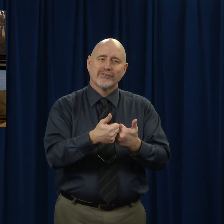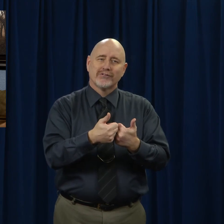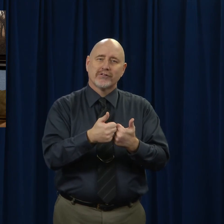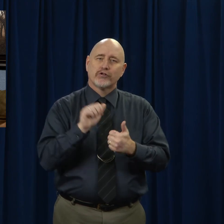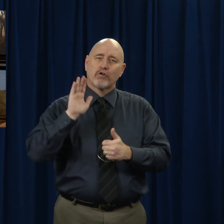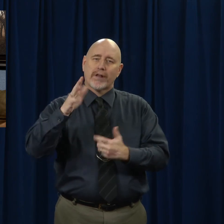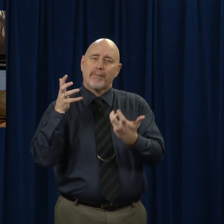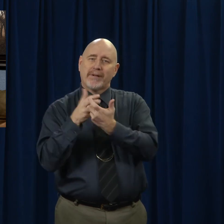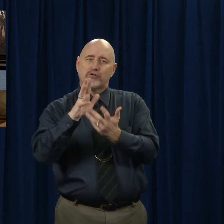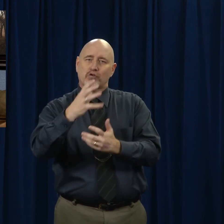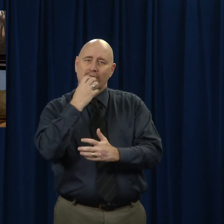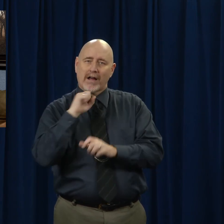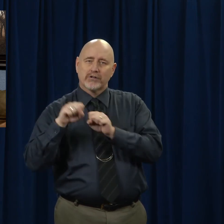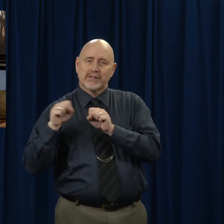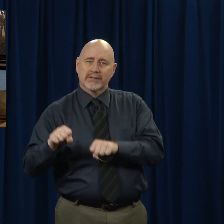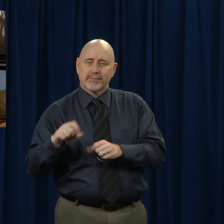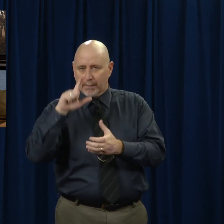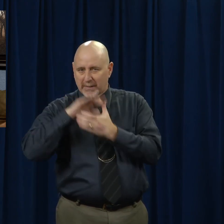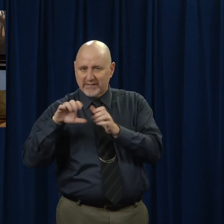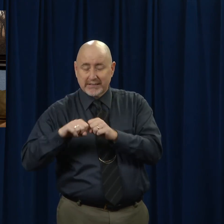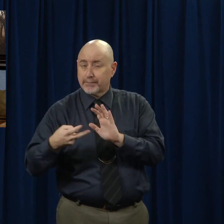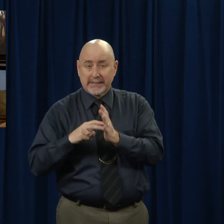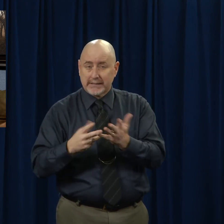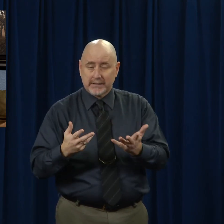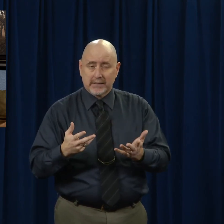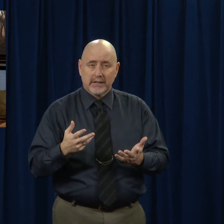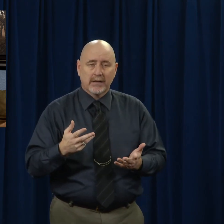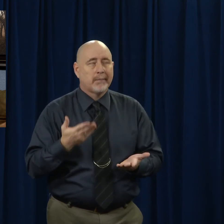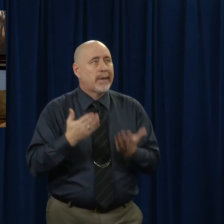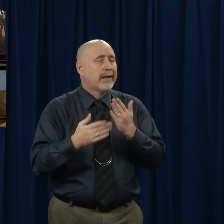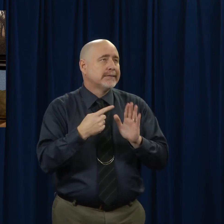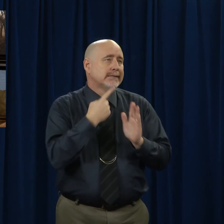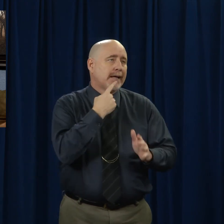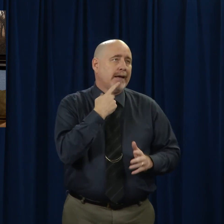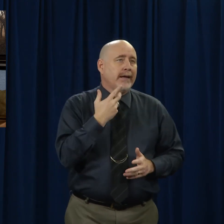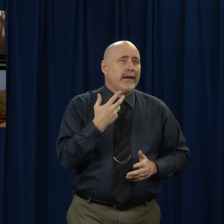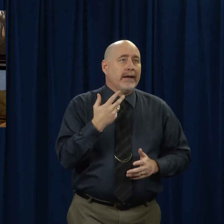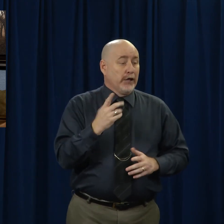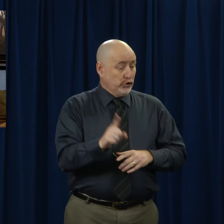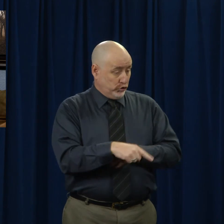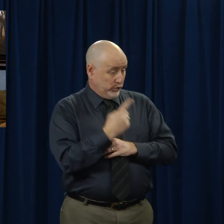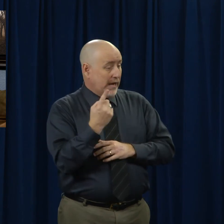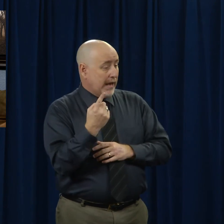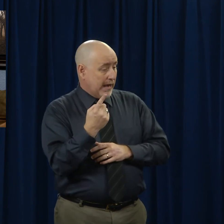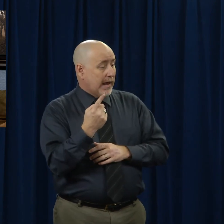to your value system. I mean by you might say,